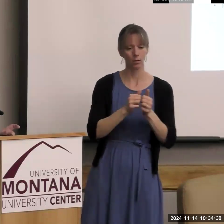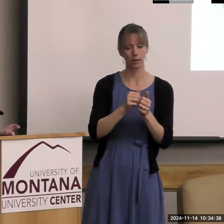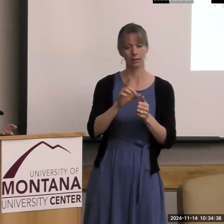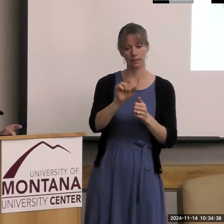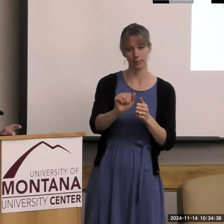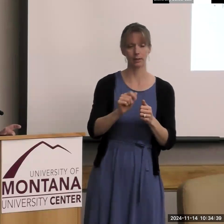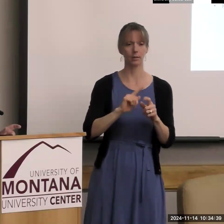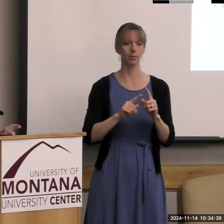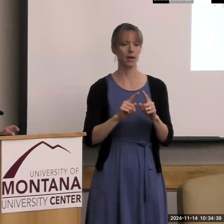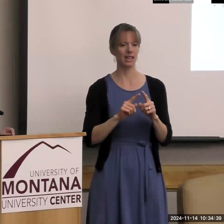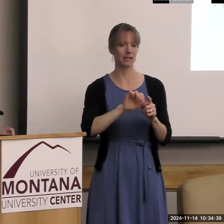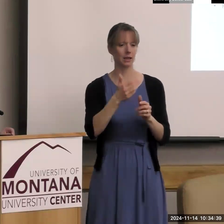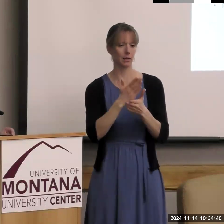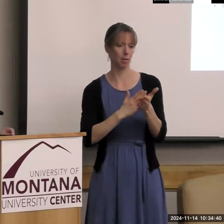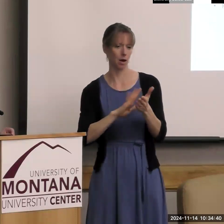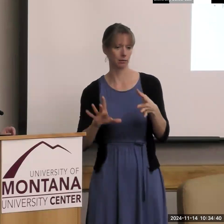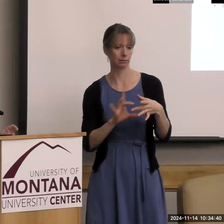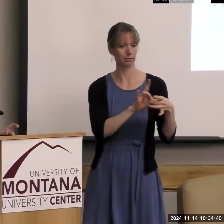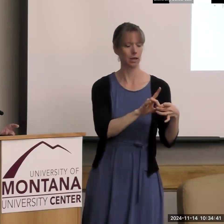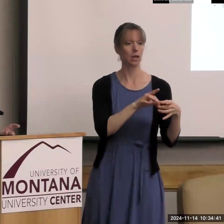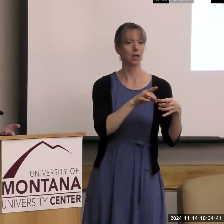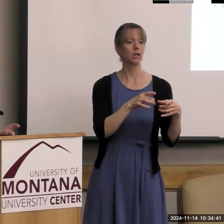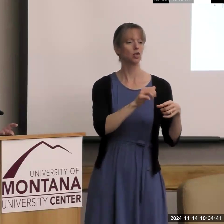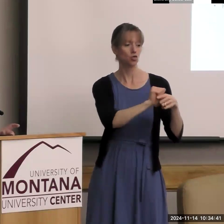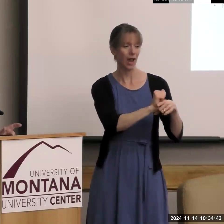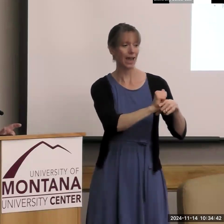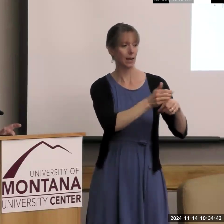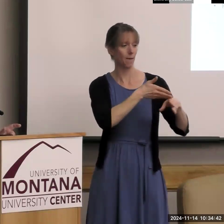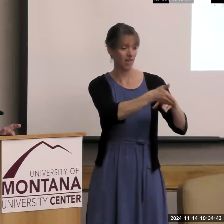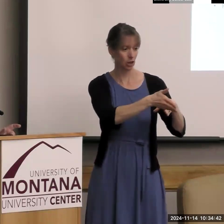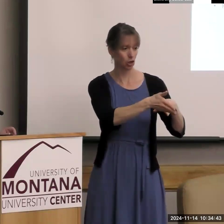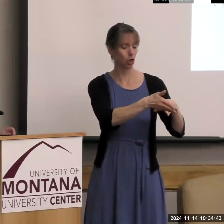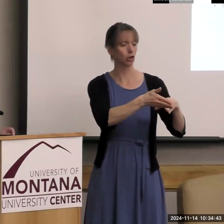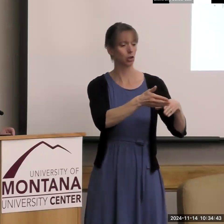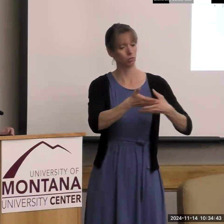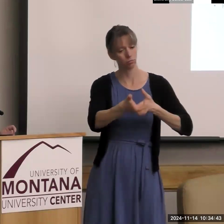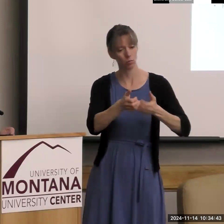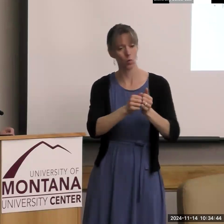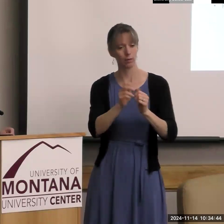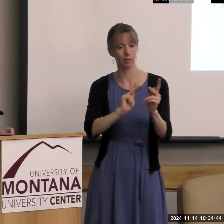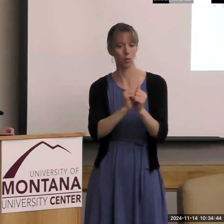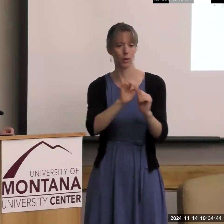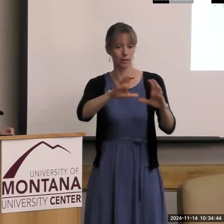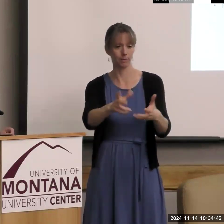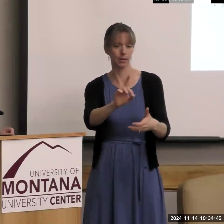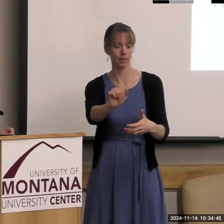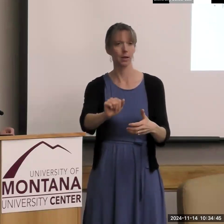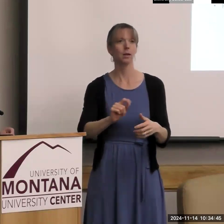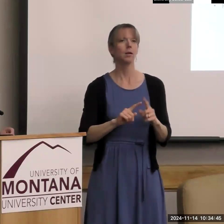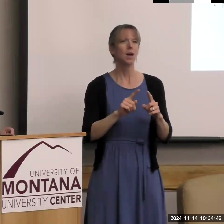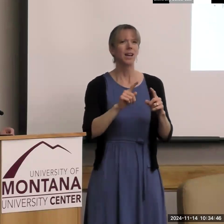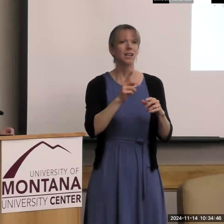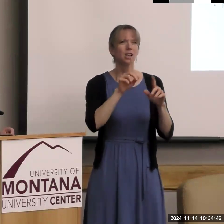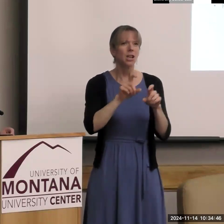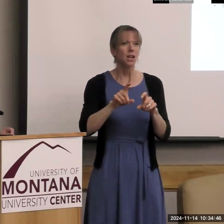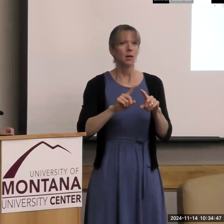working on tied to that, right, is training professionals. We've also learned that there's not a whole lot that makes sense about screening somebody and